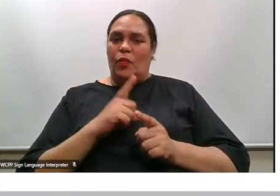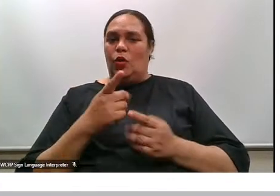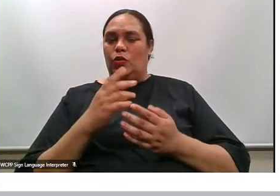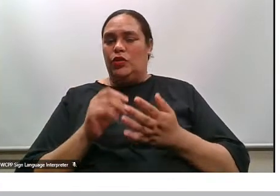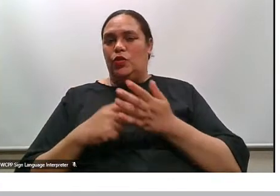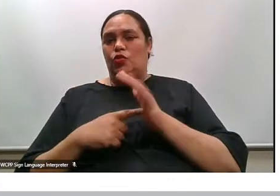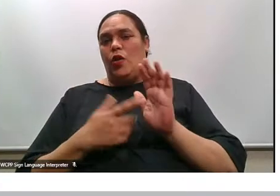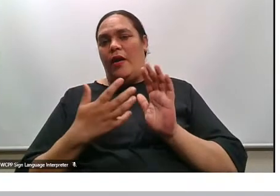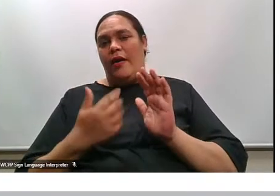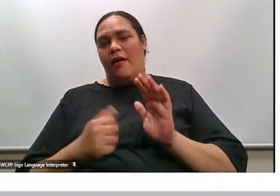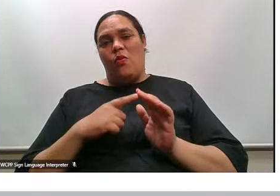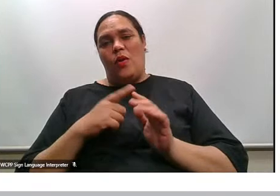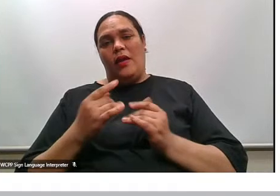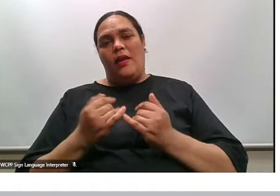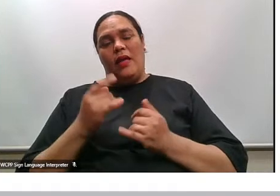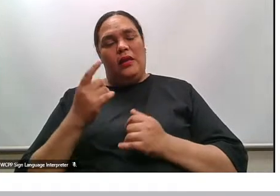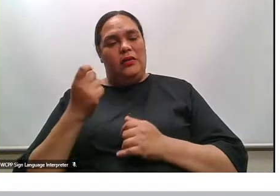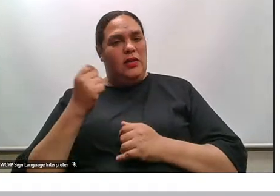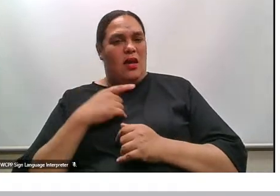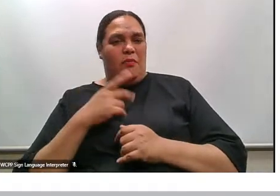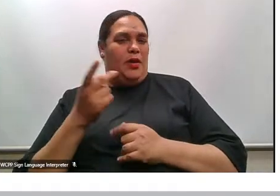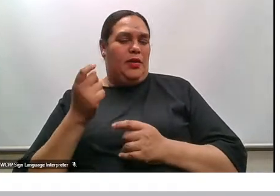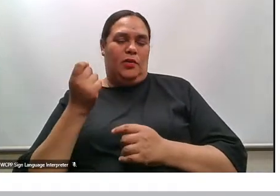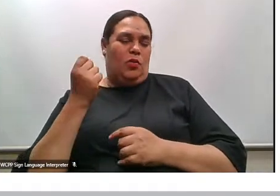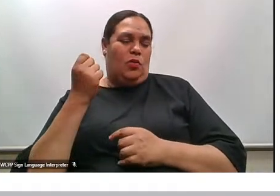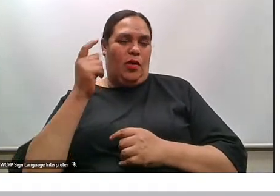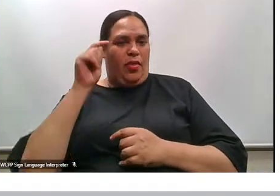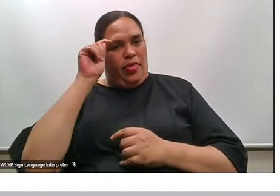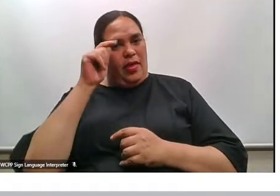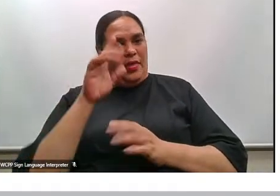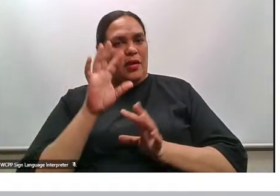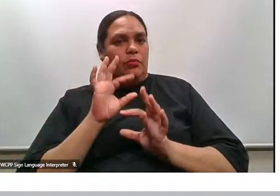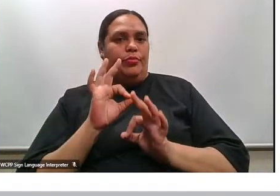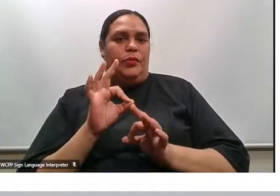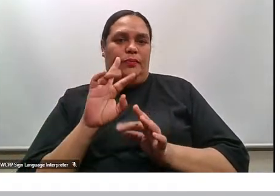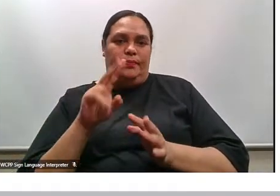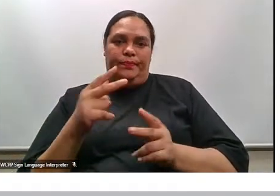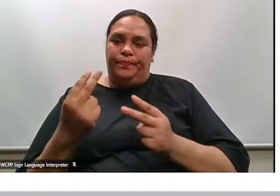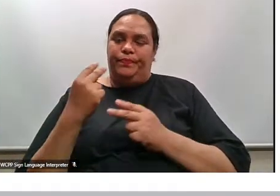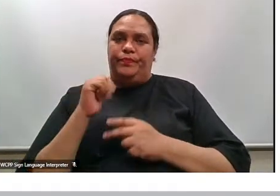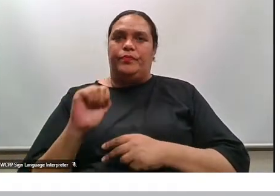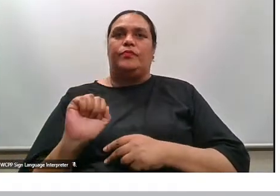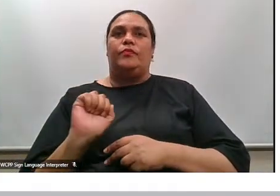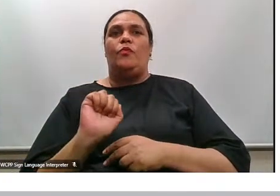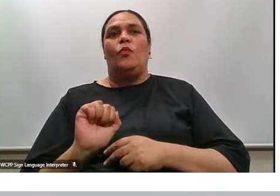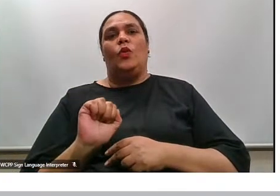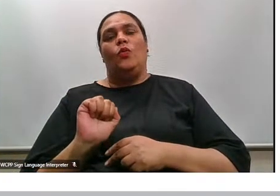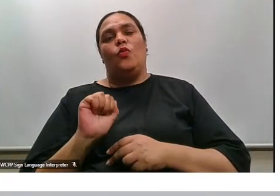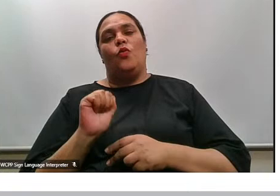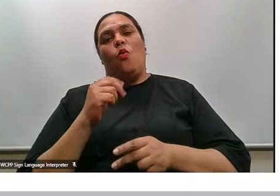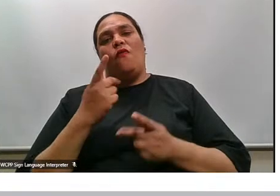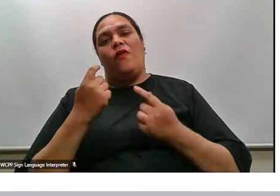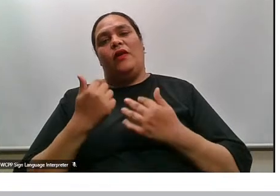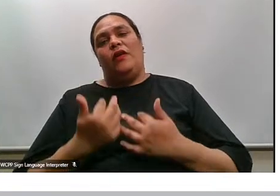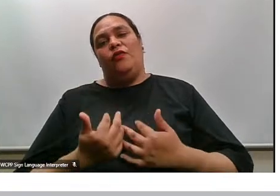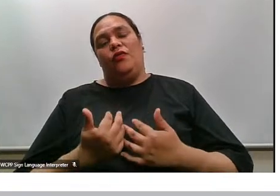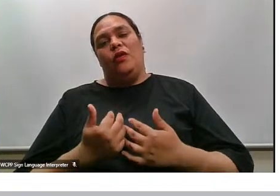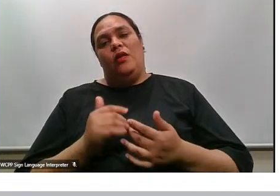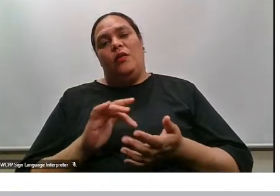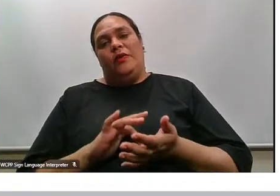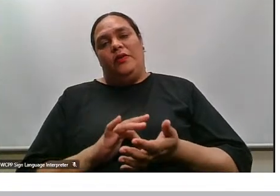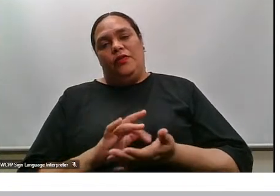them? You know, because in a sense, I don't think that is an accurate then reflection of your financial